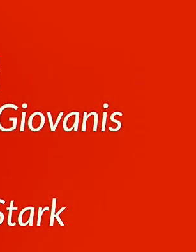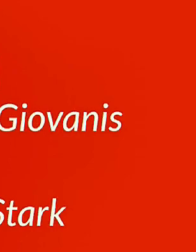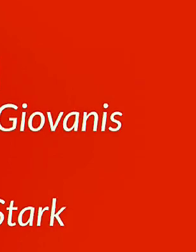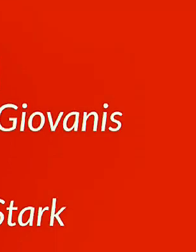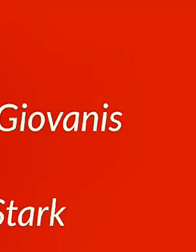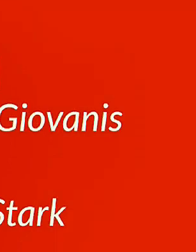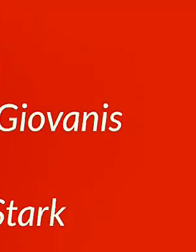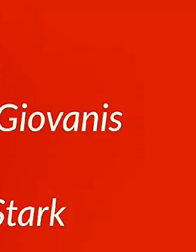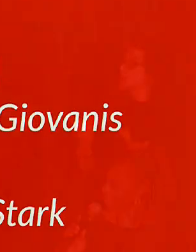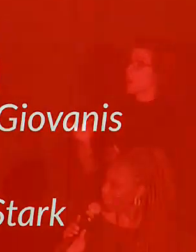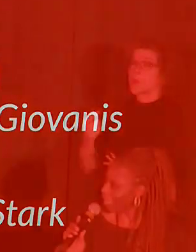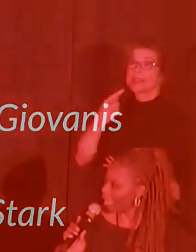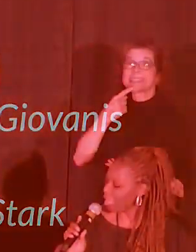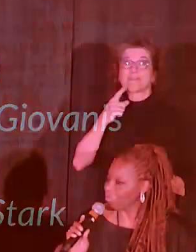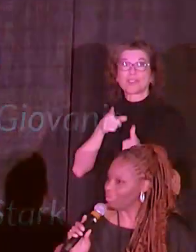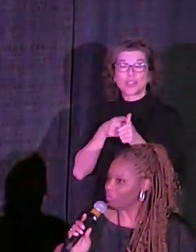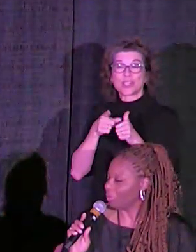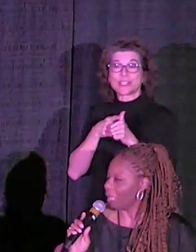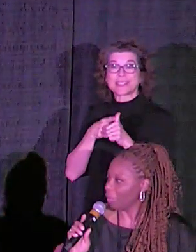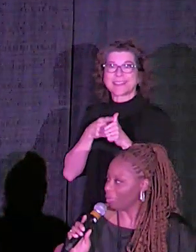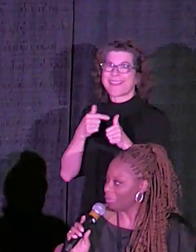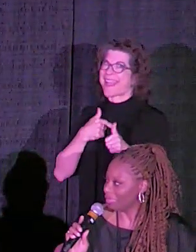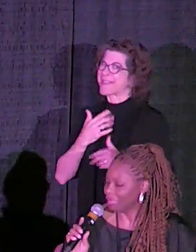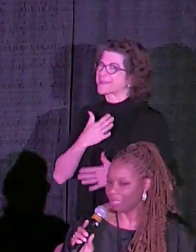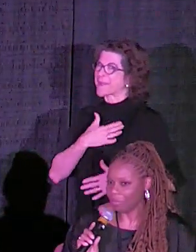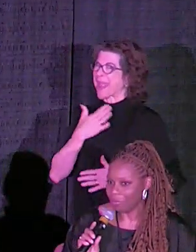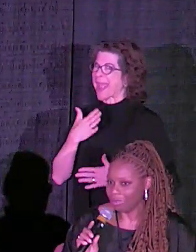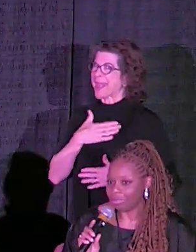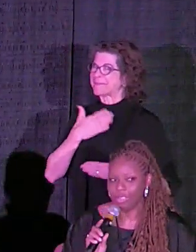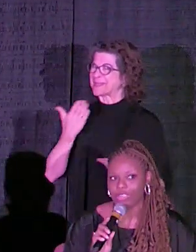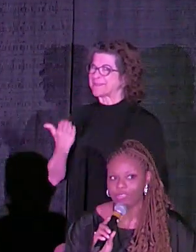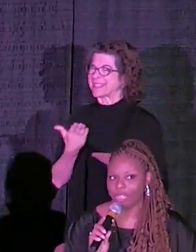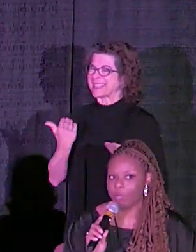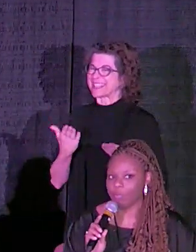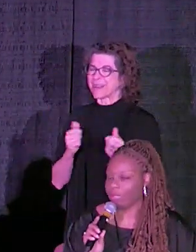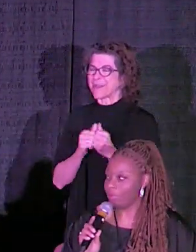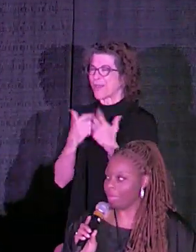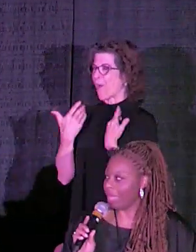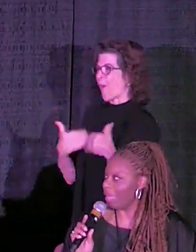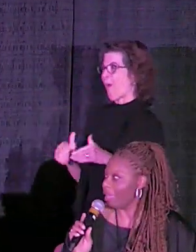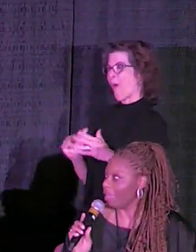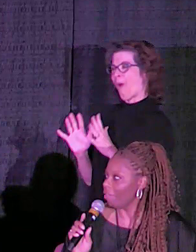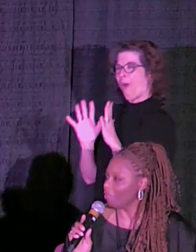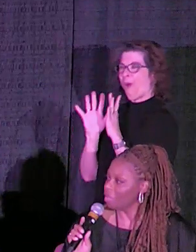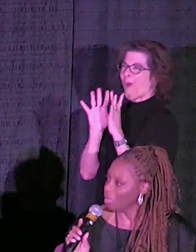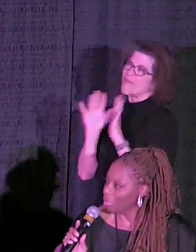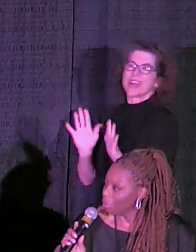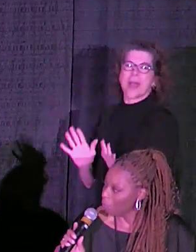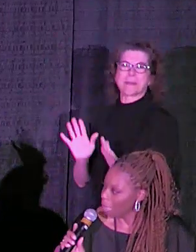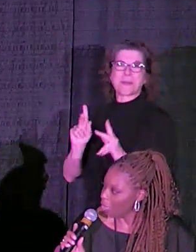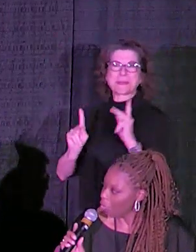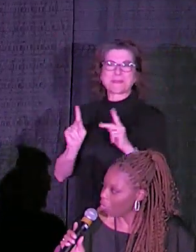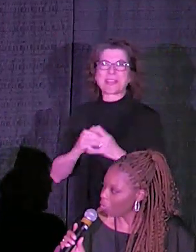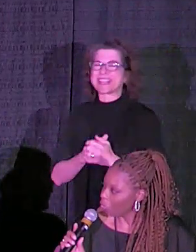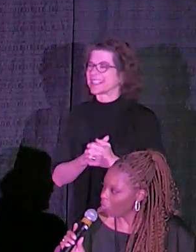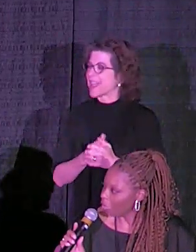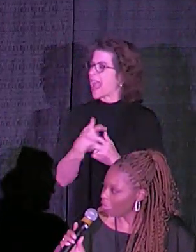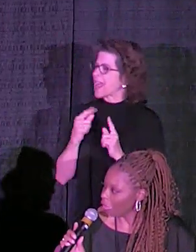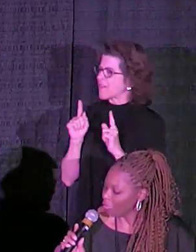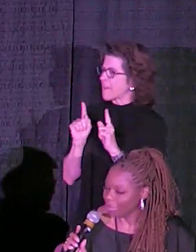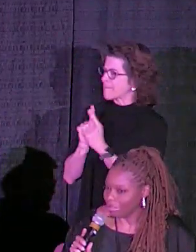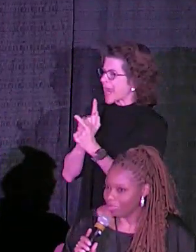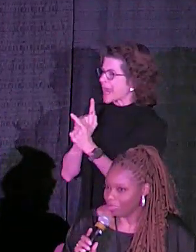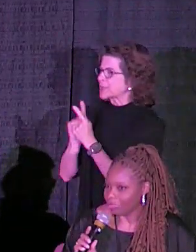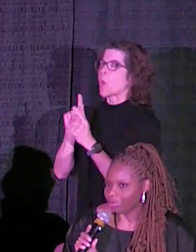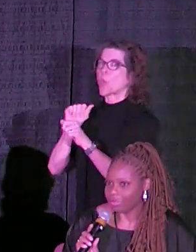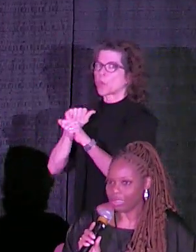All right, so I want to just say I am super happy to be sitting up here with such phenomenal people. I have met or worked with